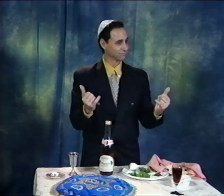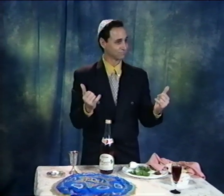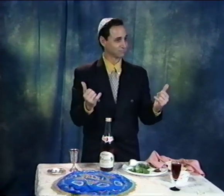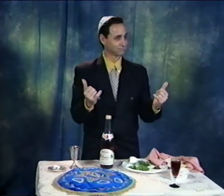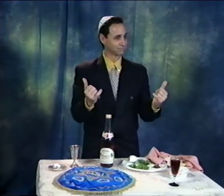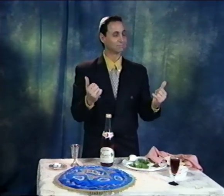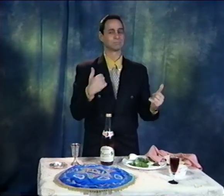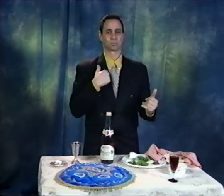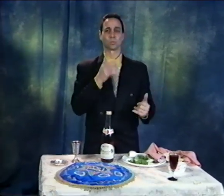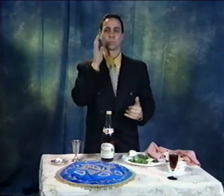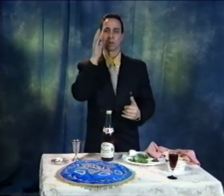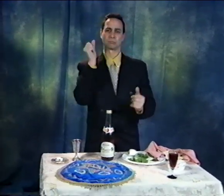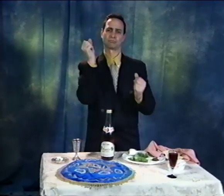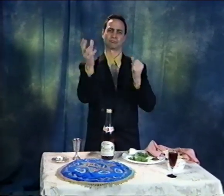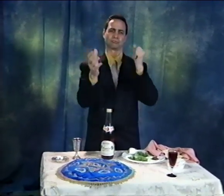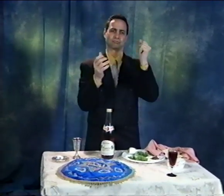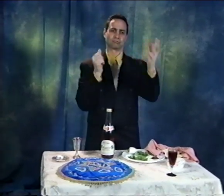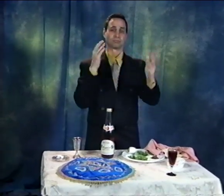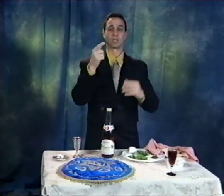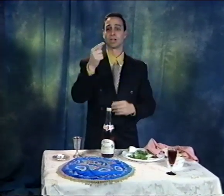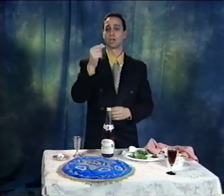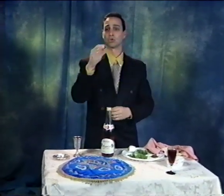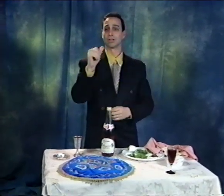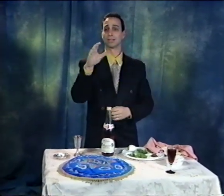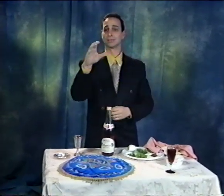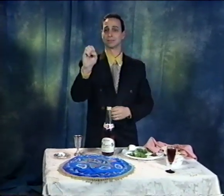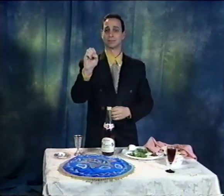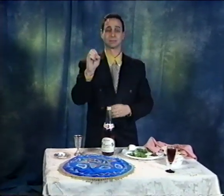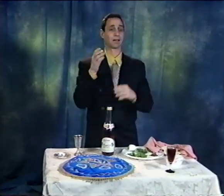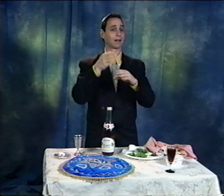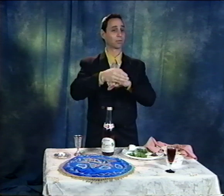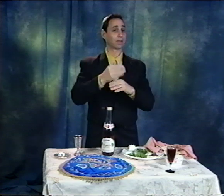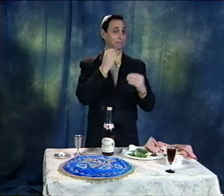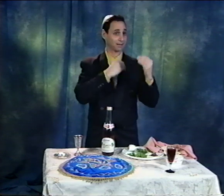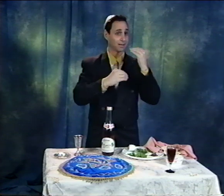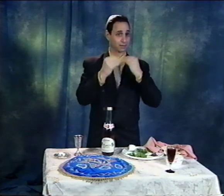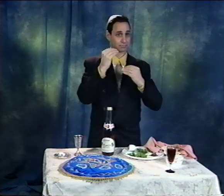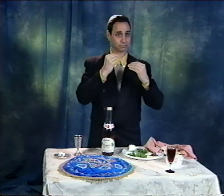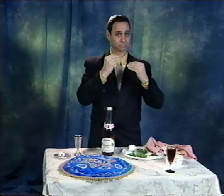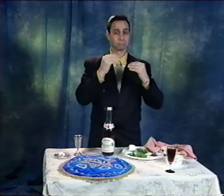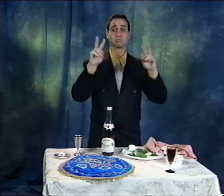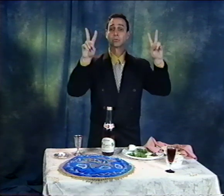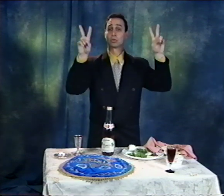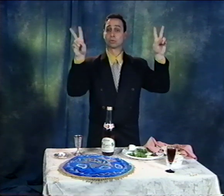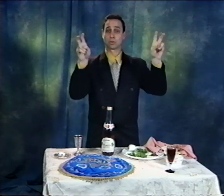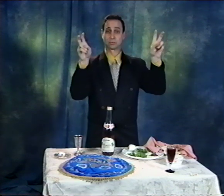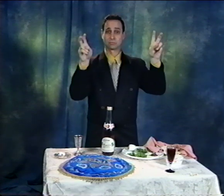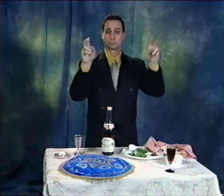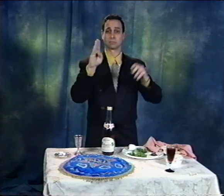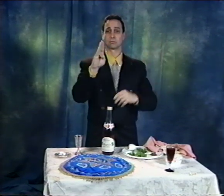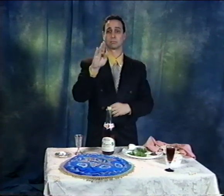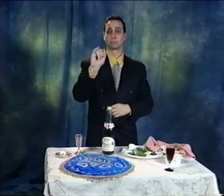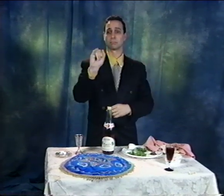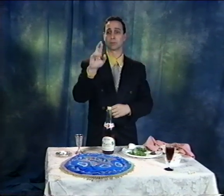Now, we're going to read the grace after the meal, and the blessing is